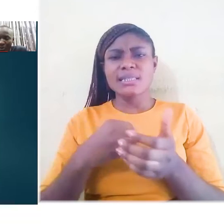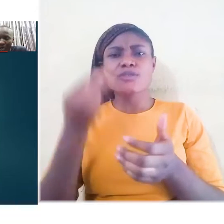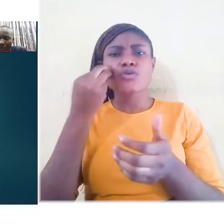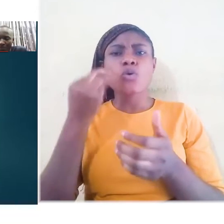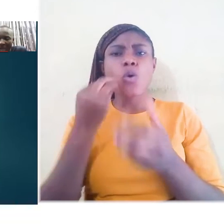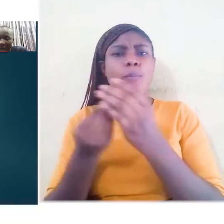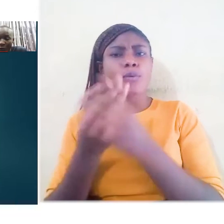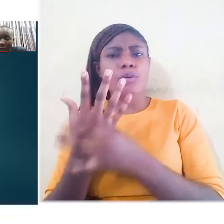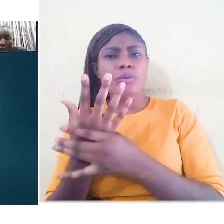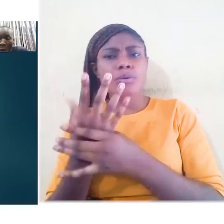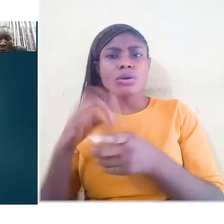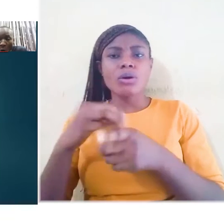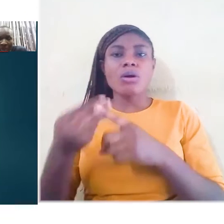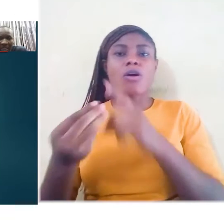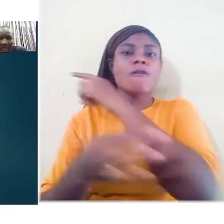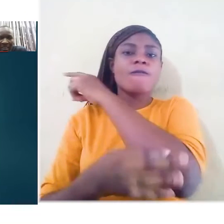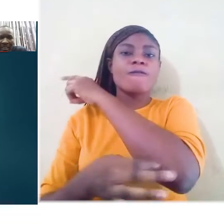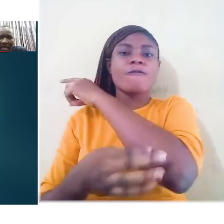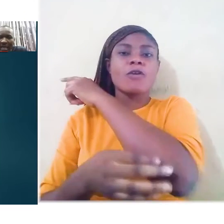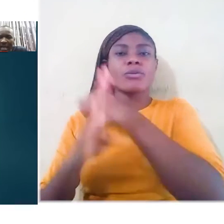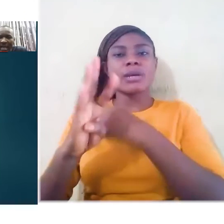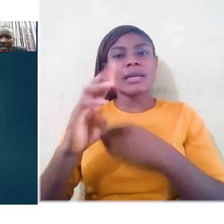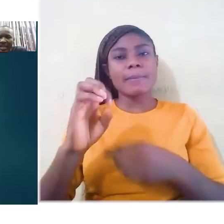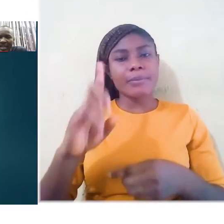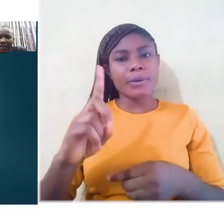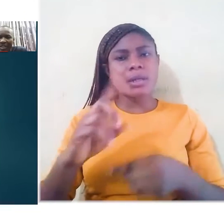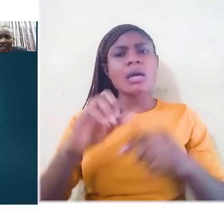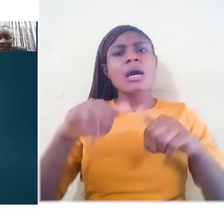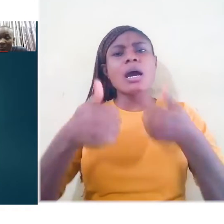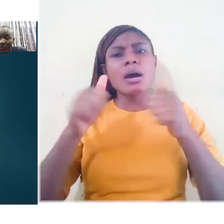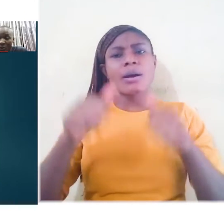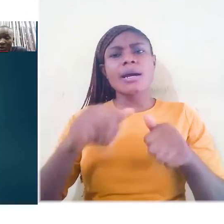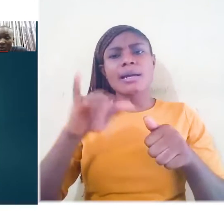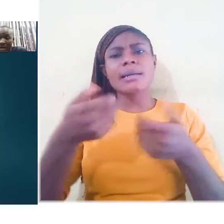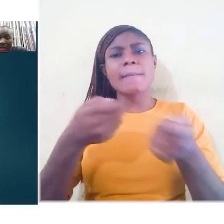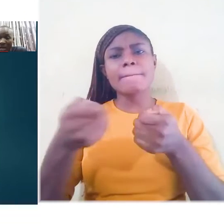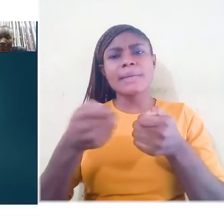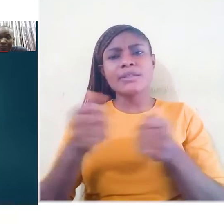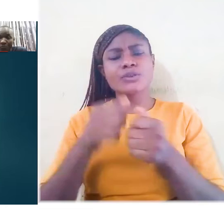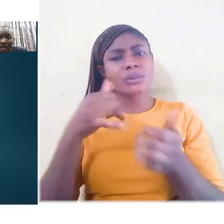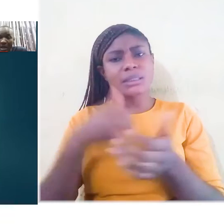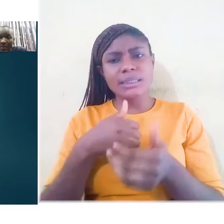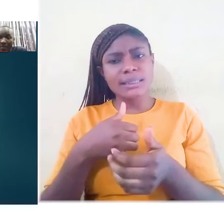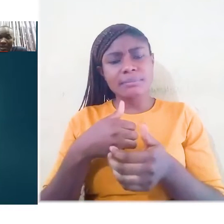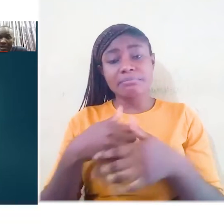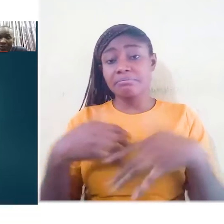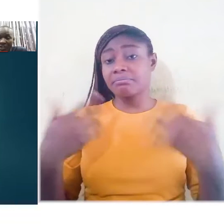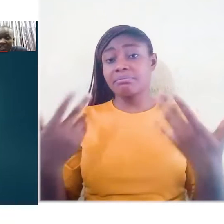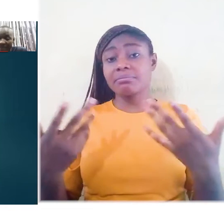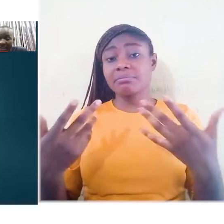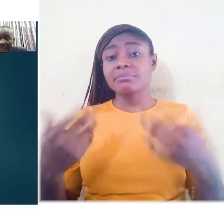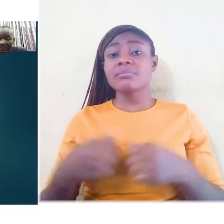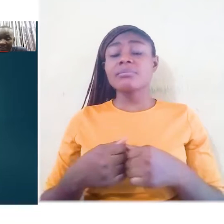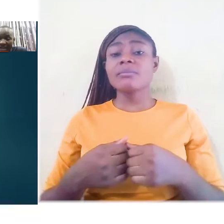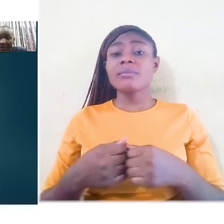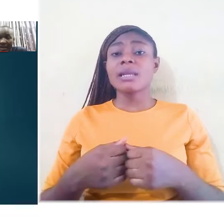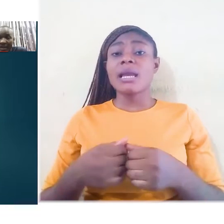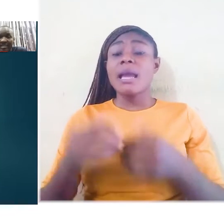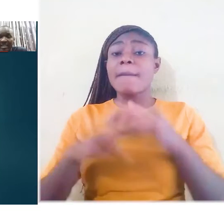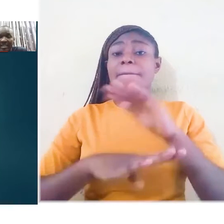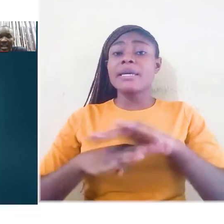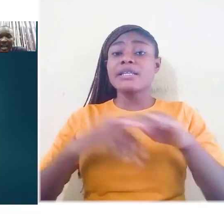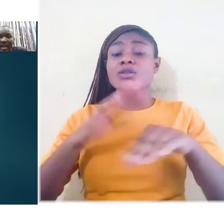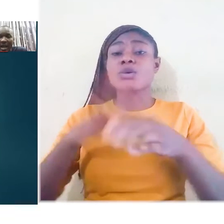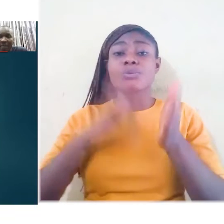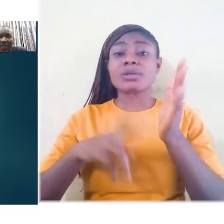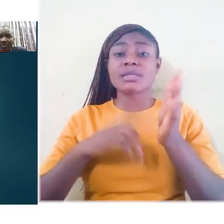foreign breed? How do they cope with it? Nigerian deaf kids, as we've shown earlier, based on research by Asonya and